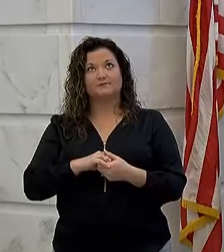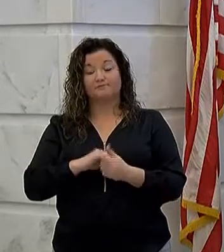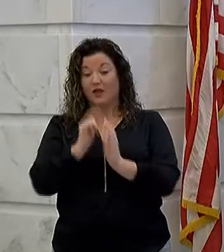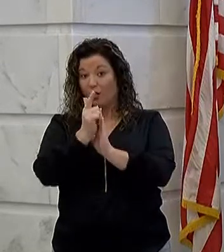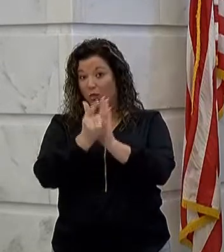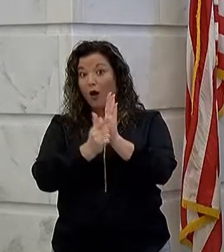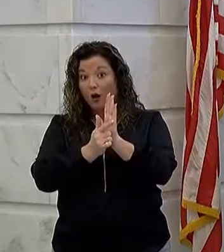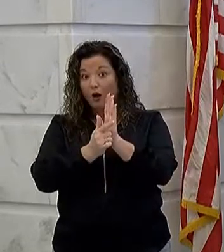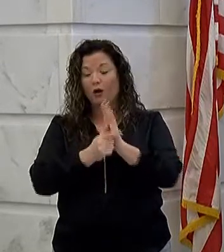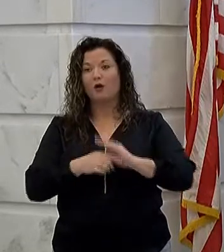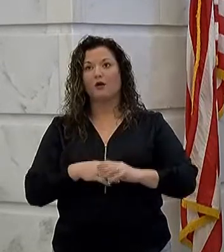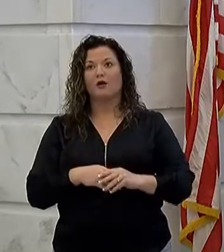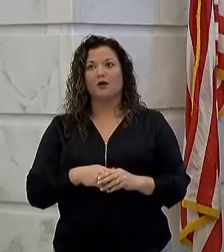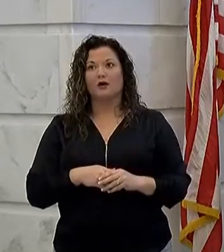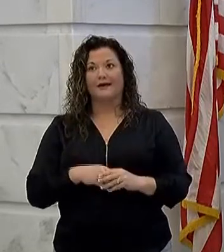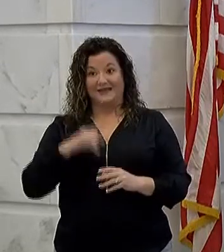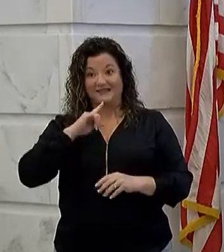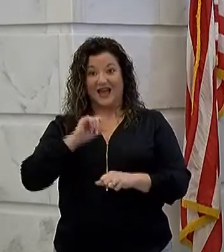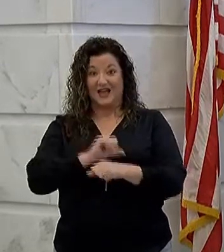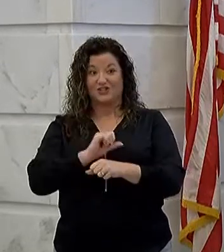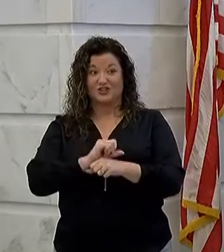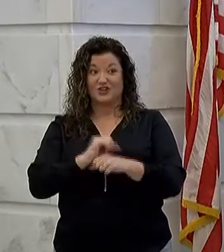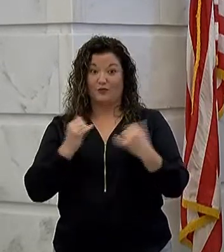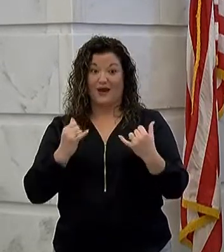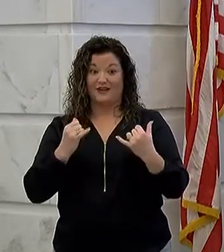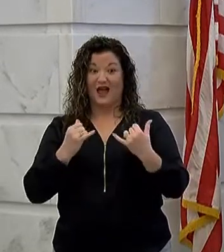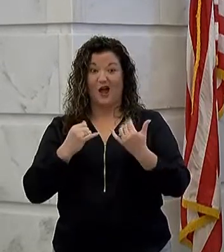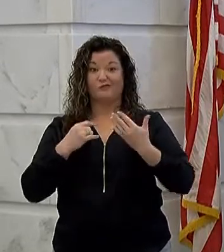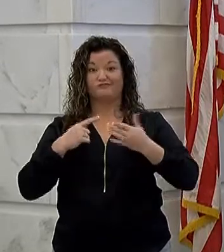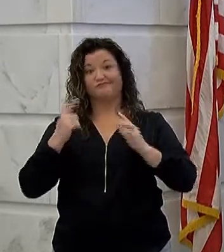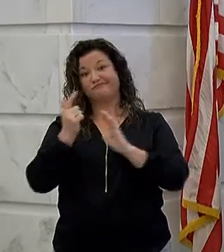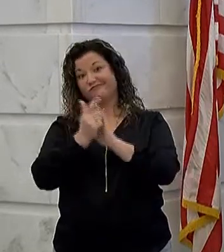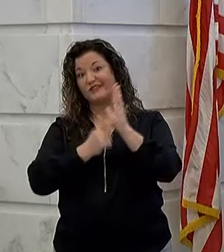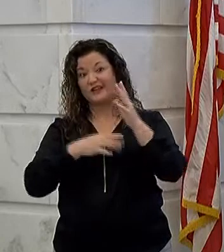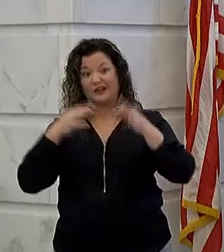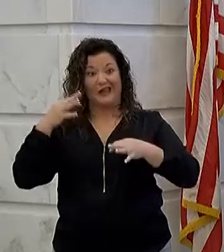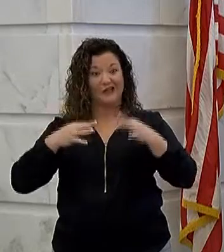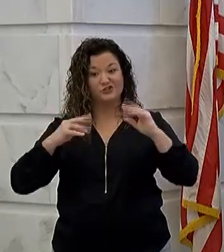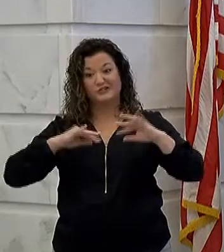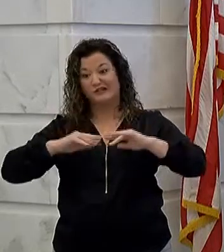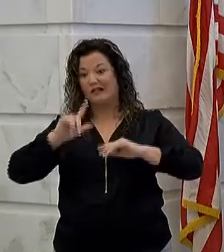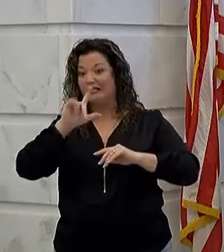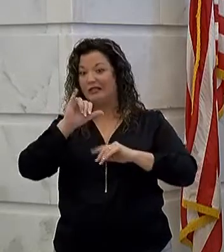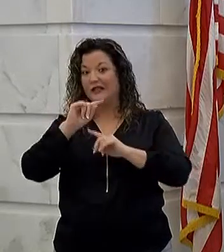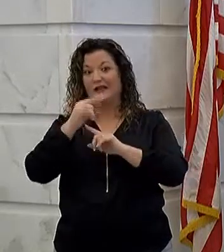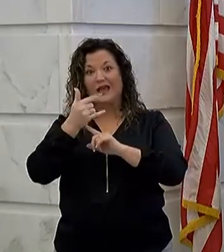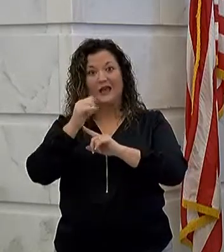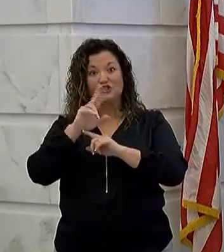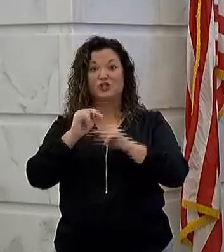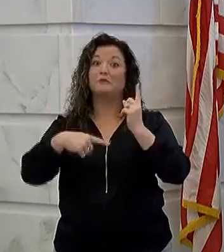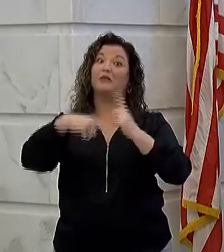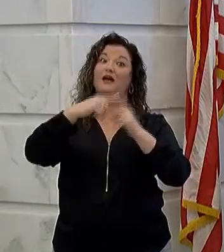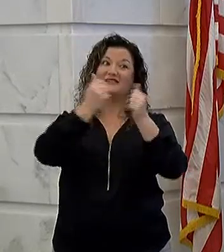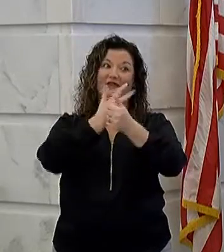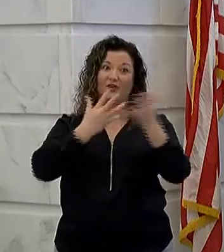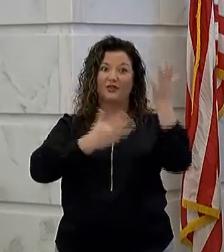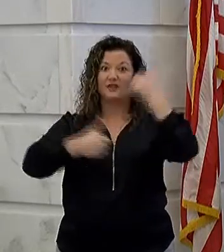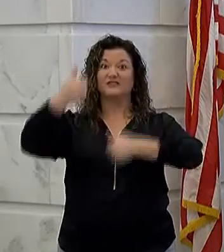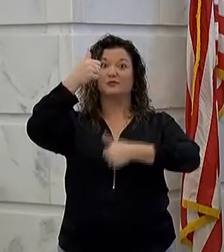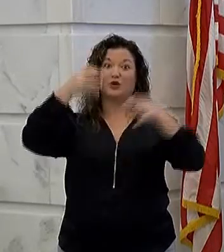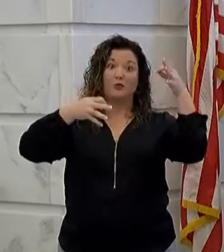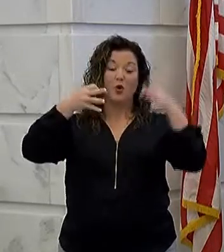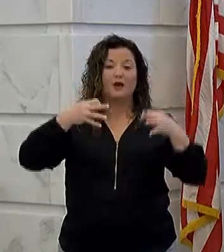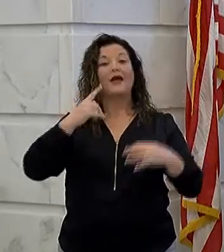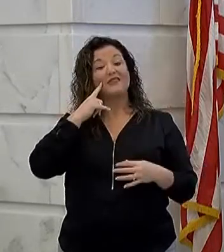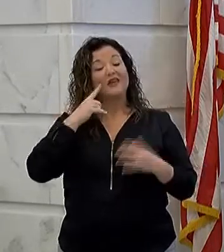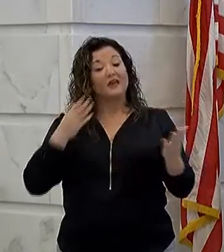that law, is actually in litigation right now. We also understand everything that's happening with the Supreme Court. I think that the